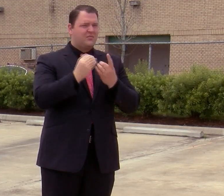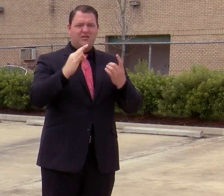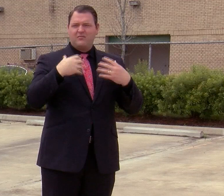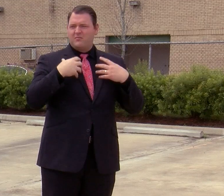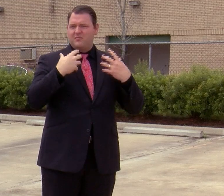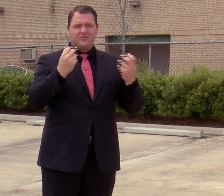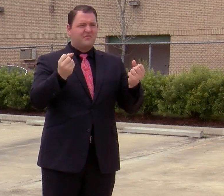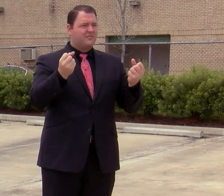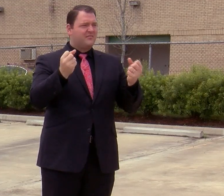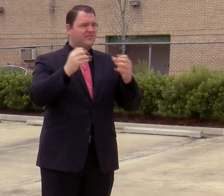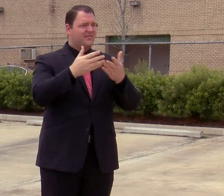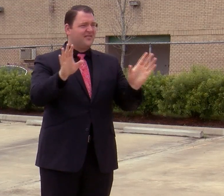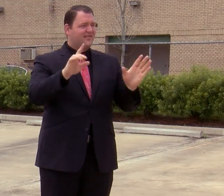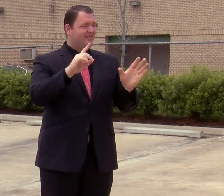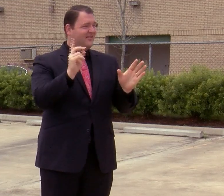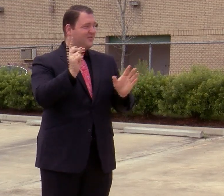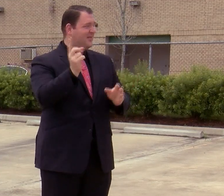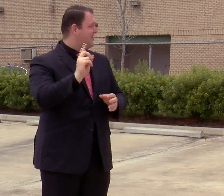Y'all can come a little closer.